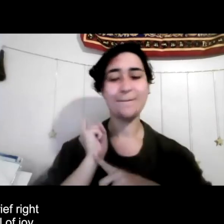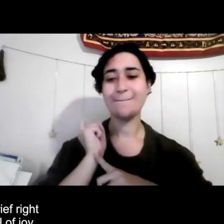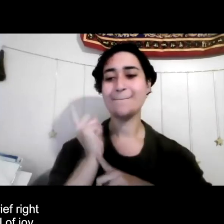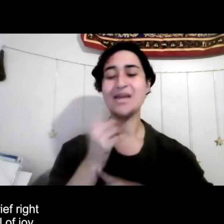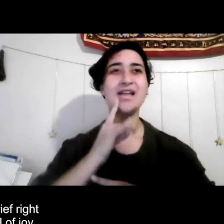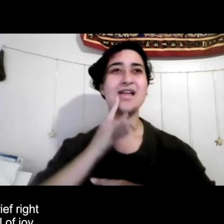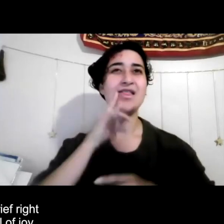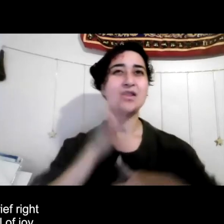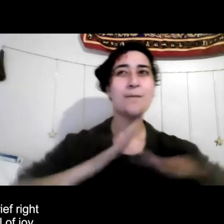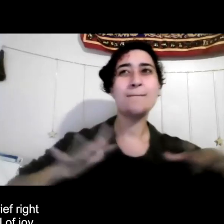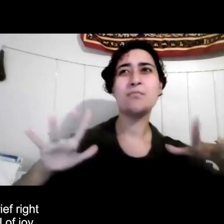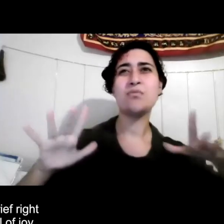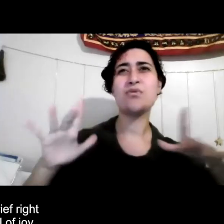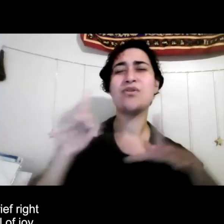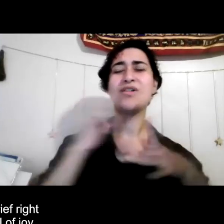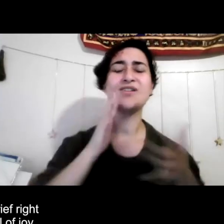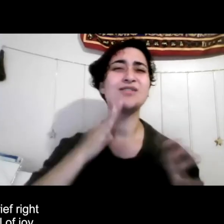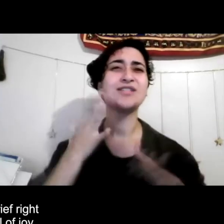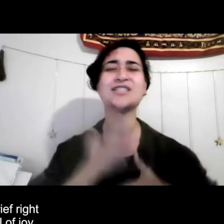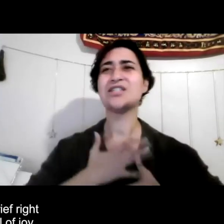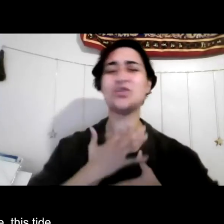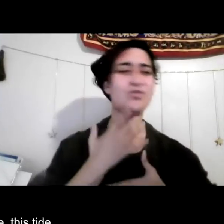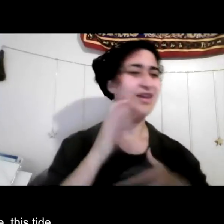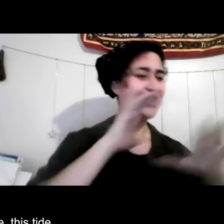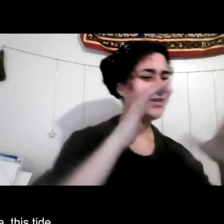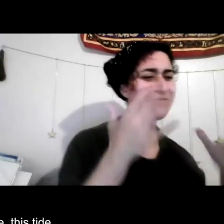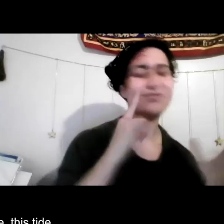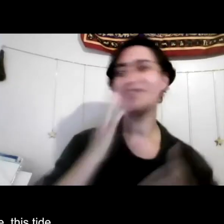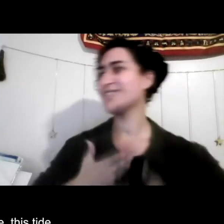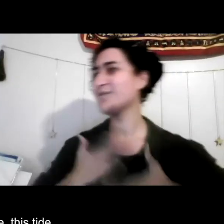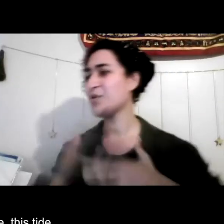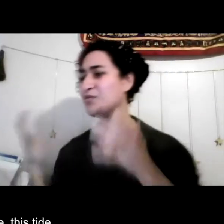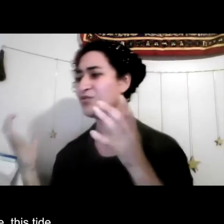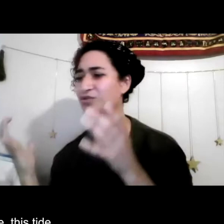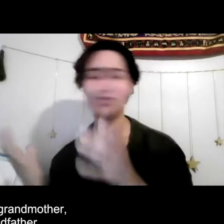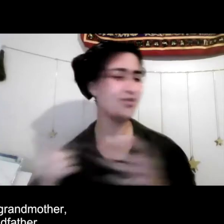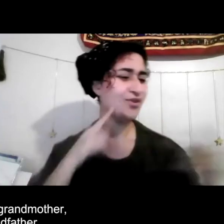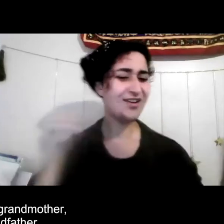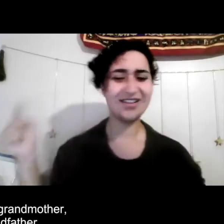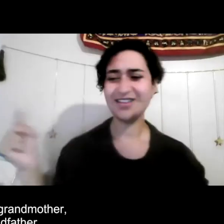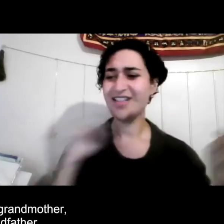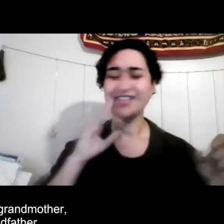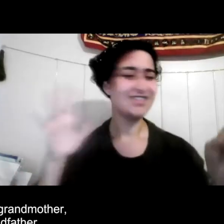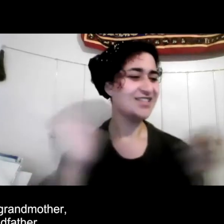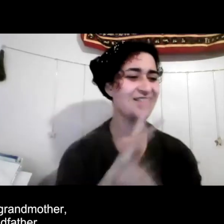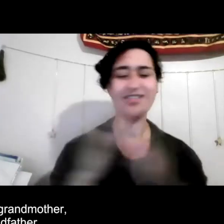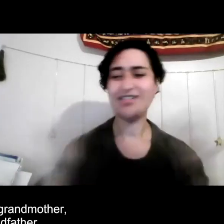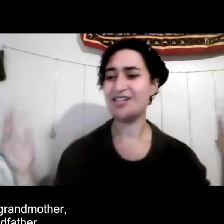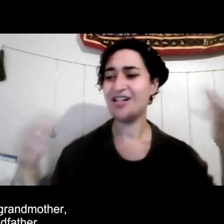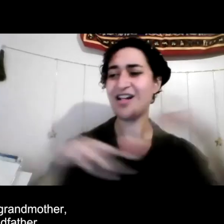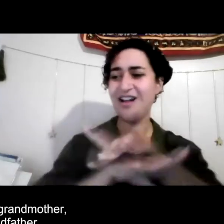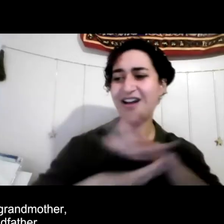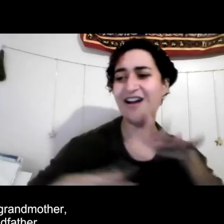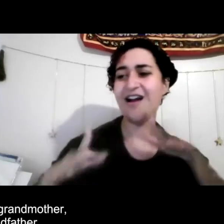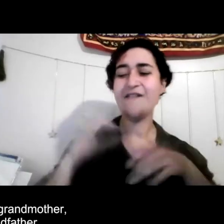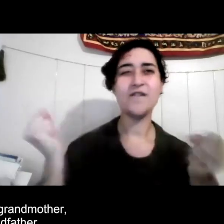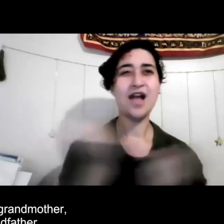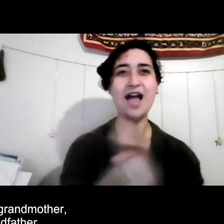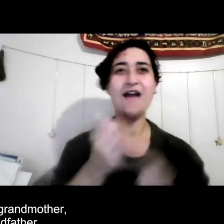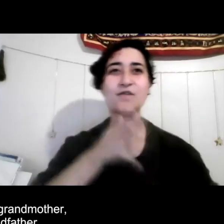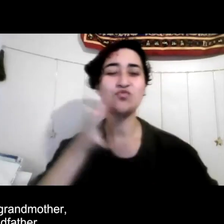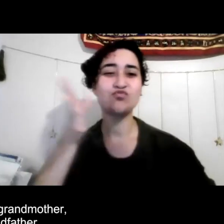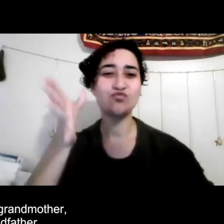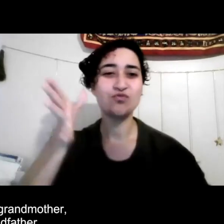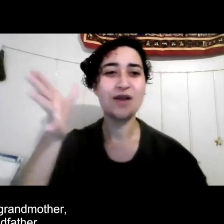pool of grief right next to a pool of joy, this life, this love, this tide, this time for every grandmother, for